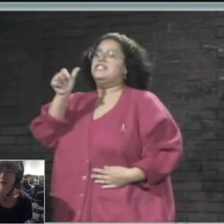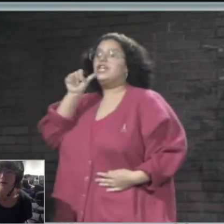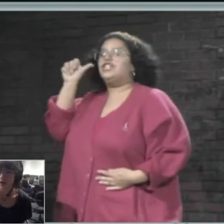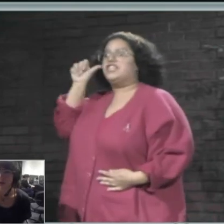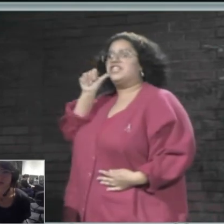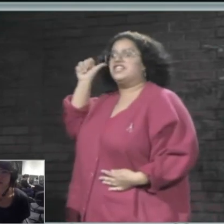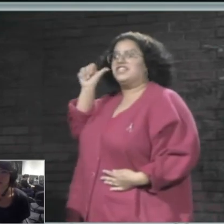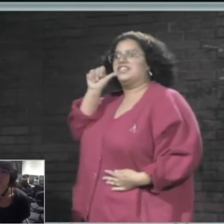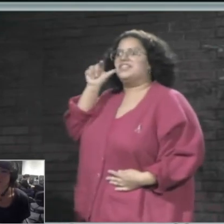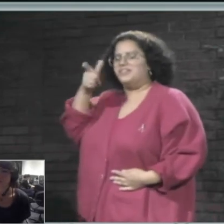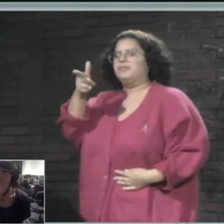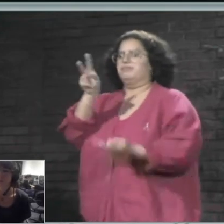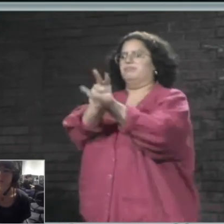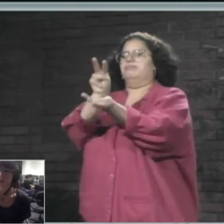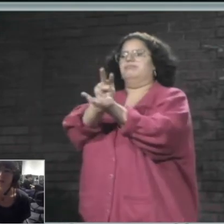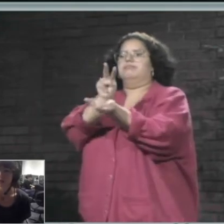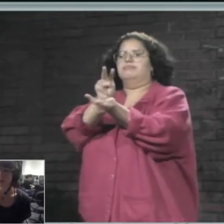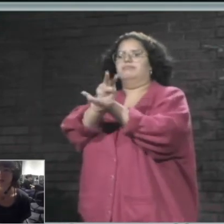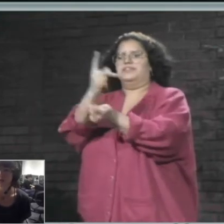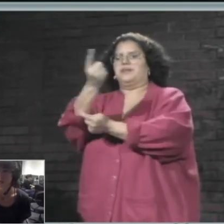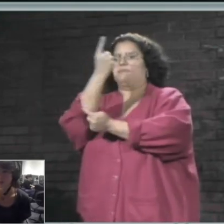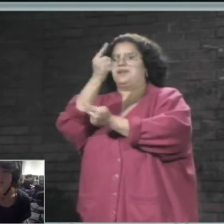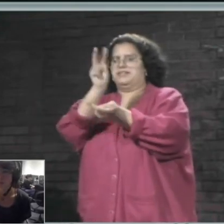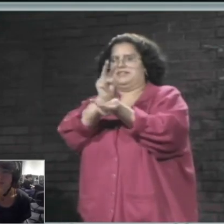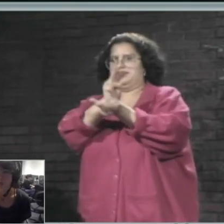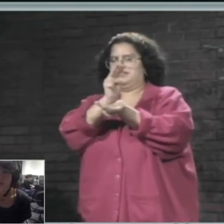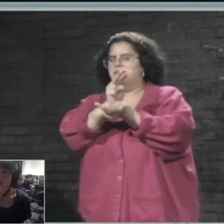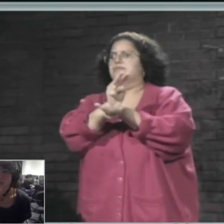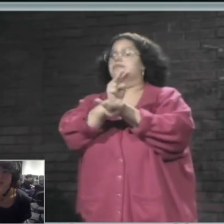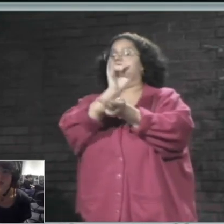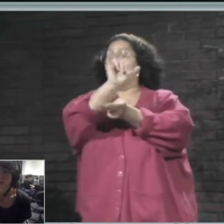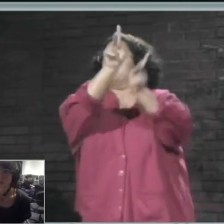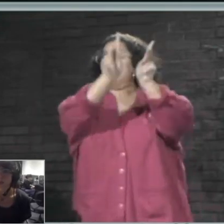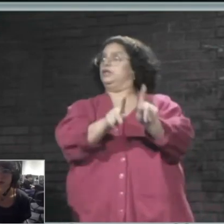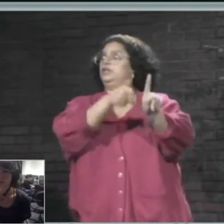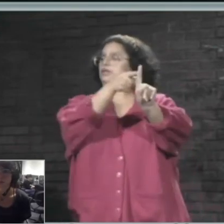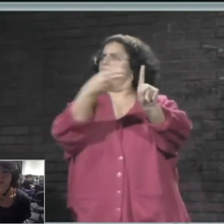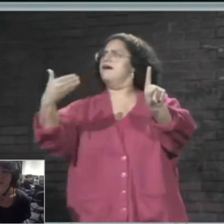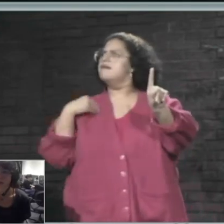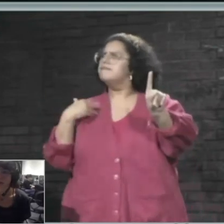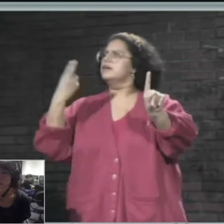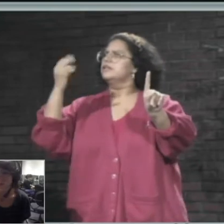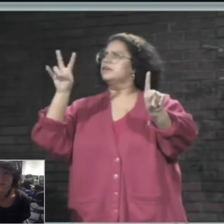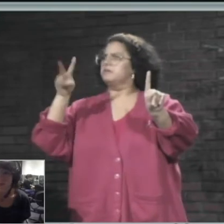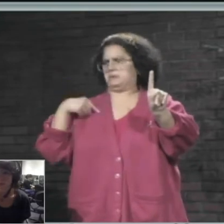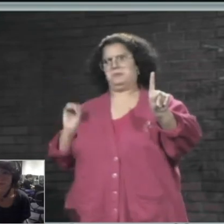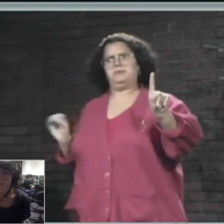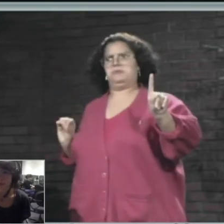and HIV. So let's say yesterday you had sex with someone,